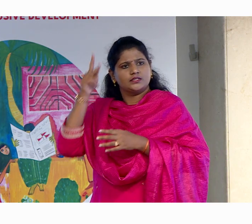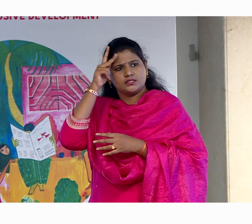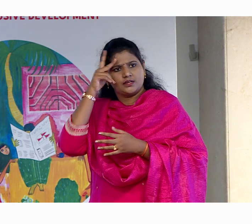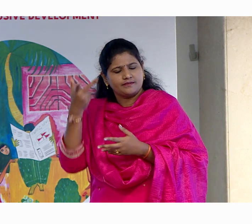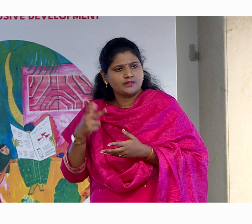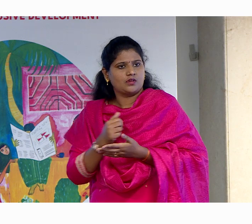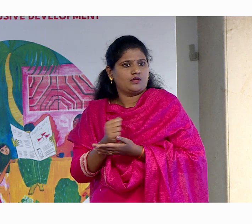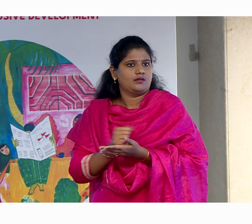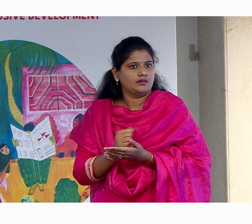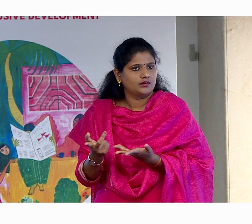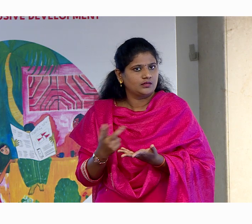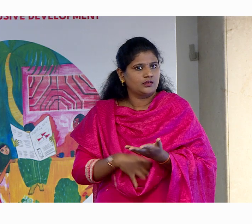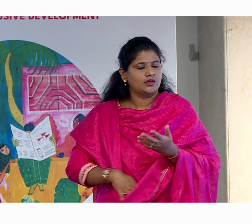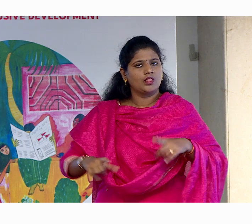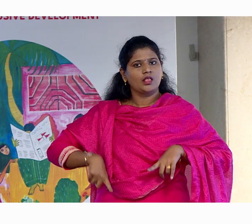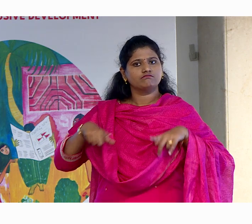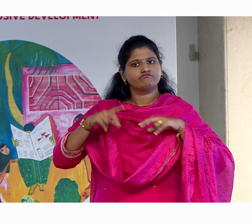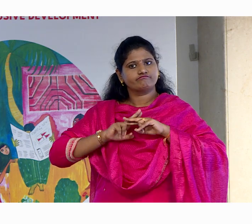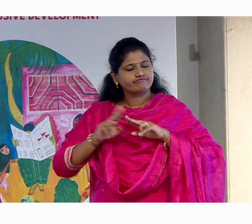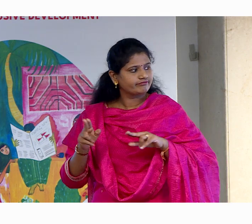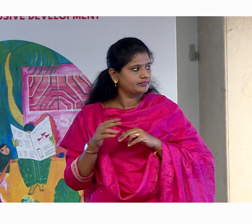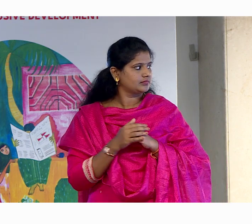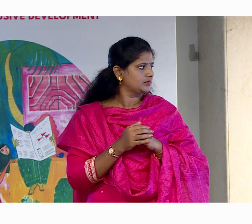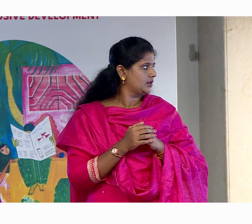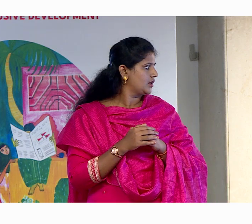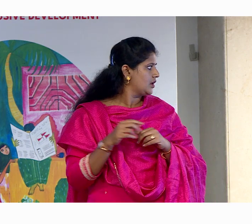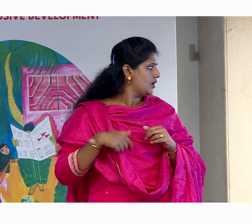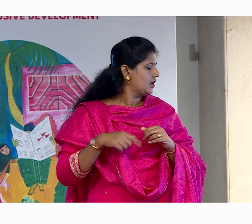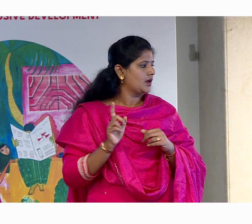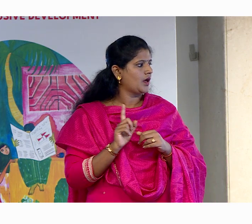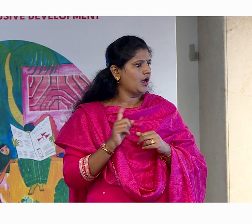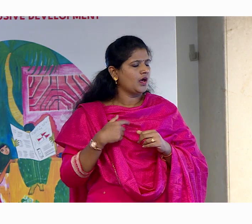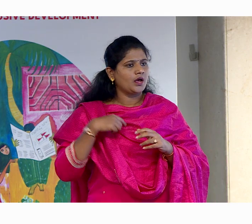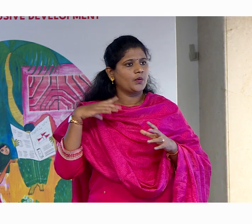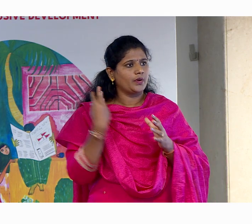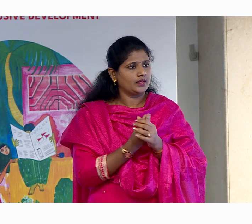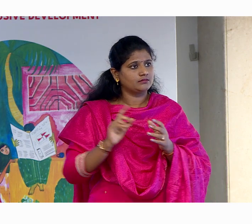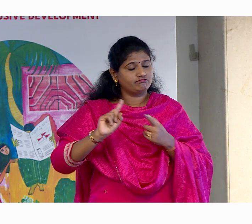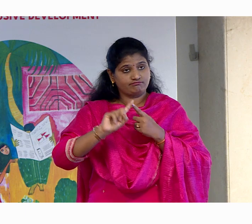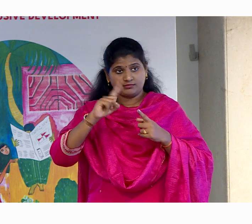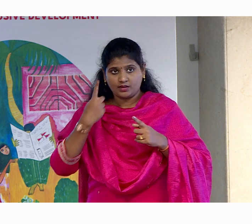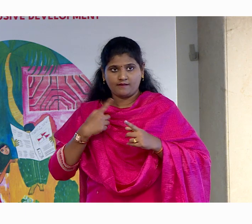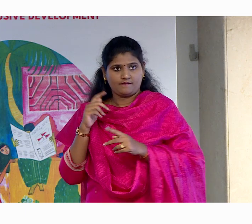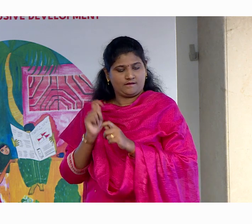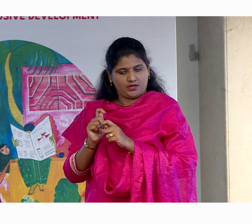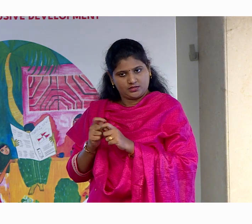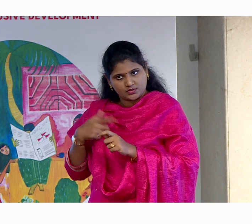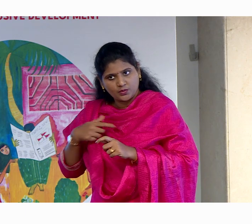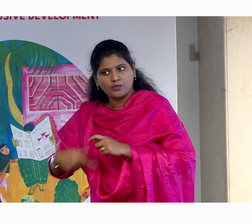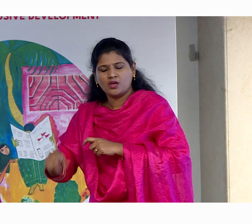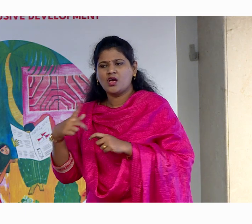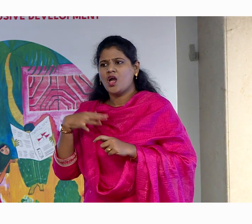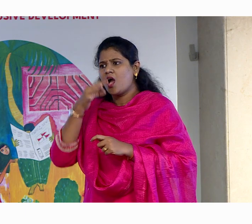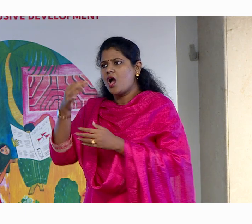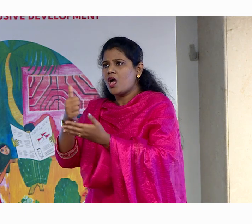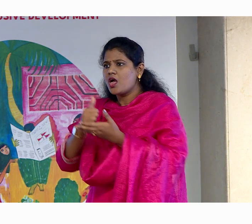it. Well, of course, life isn't at all like that. When we first got together to work in this field, Andree and I were asked to help